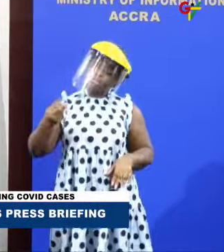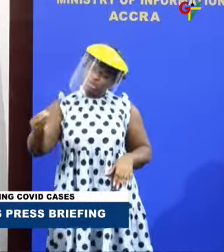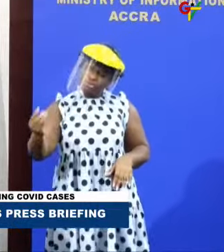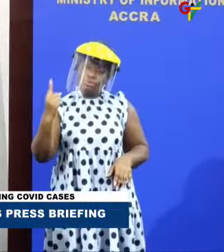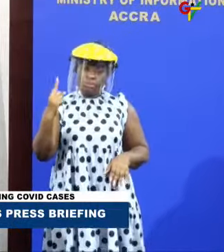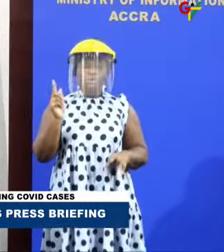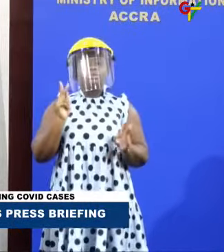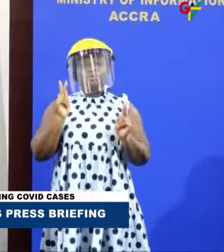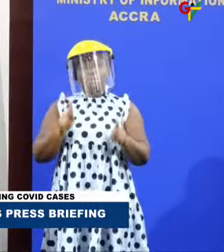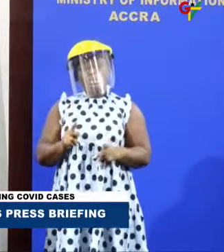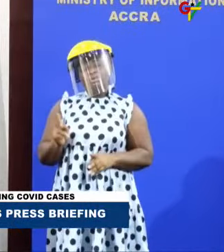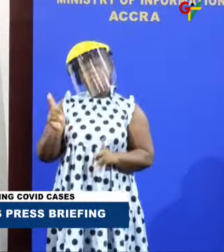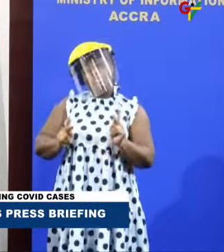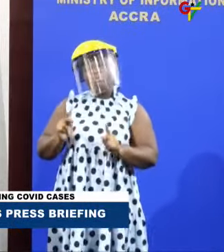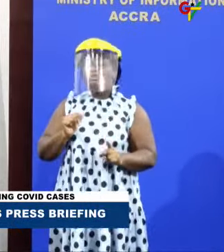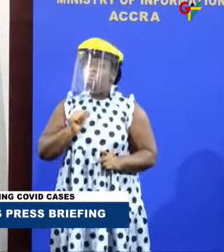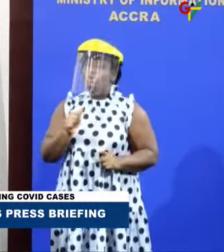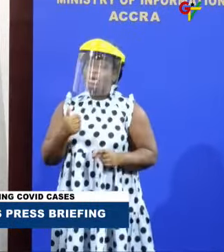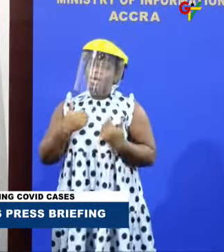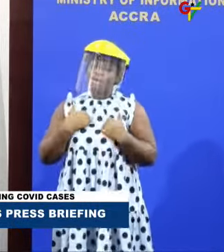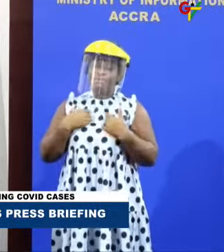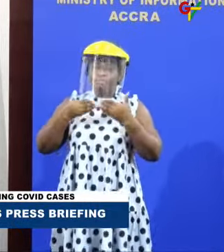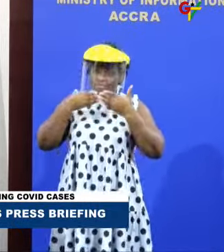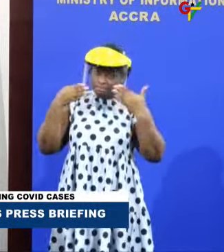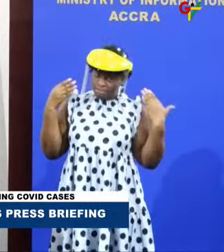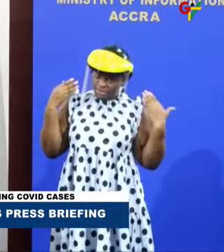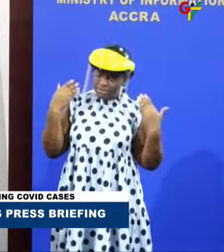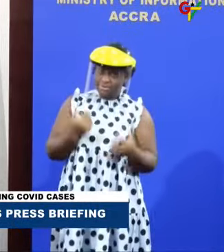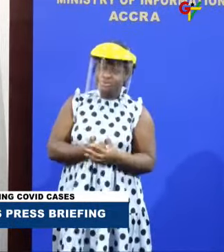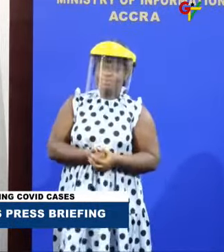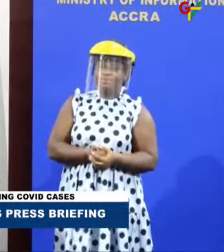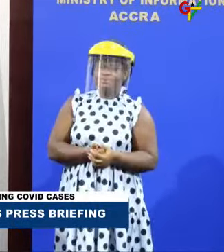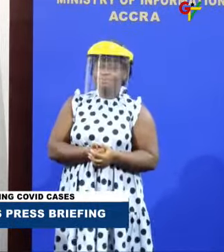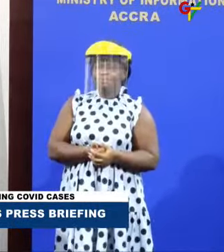helpful for those who don't have mask.